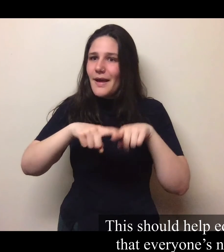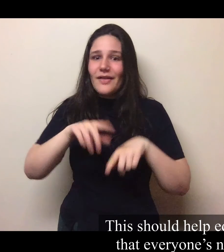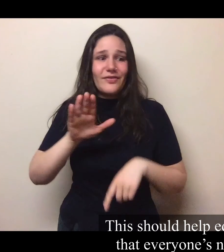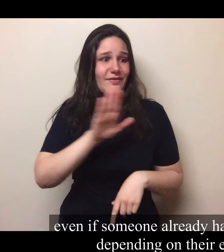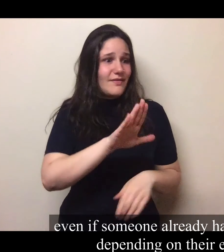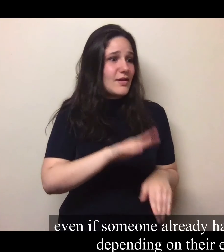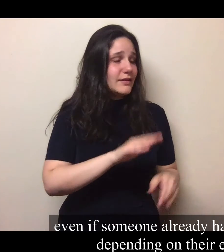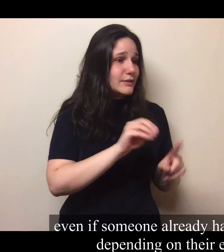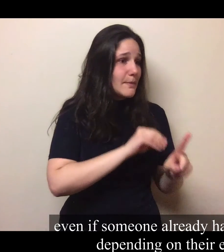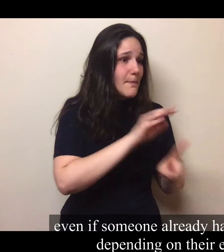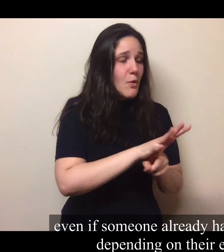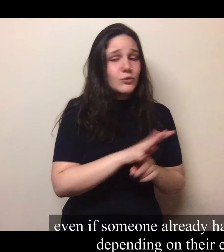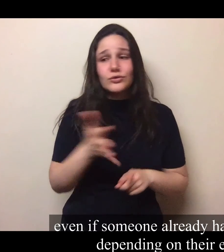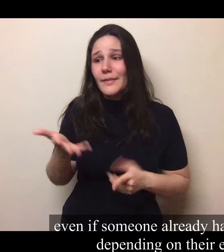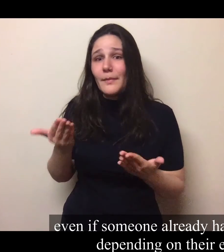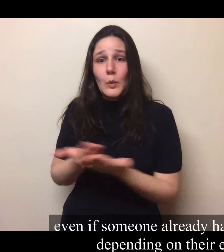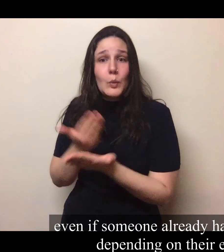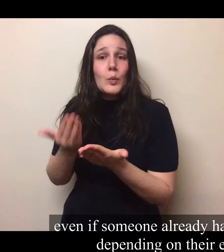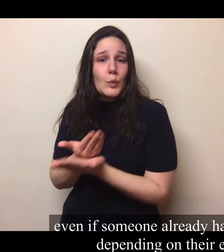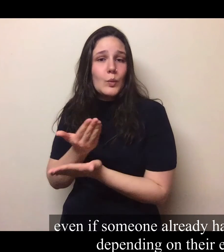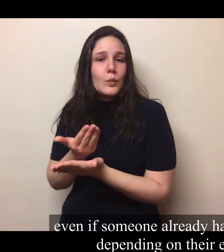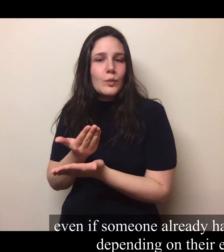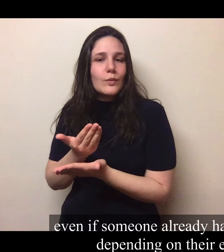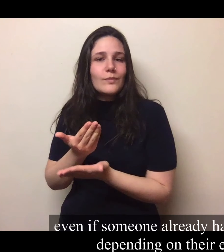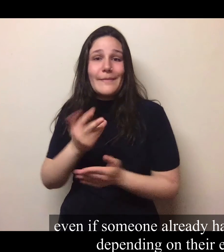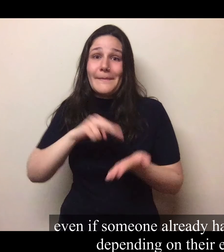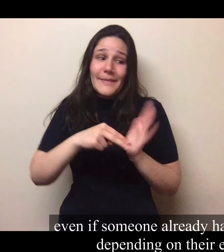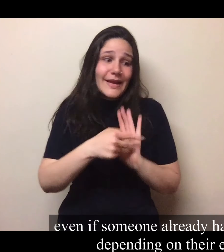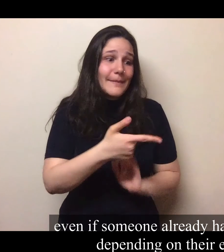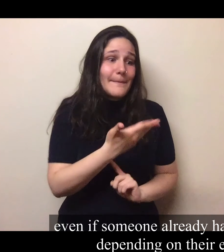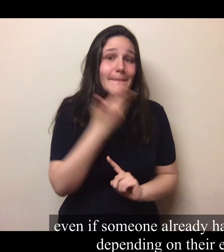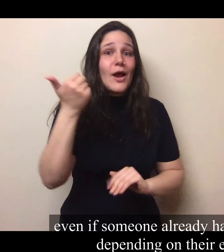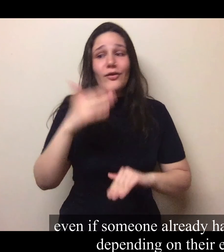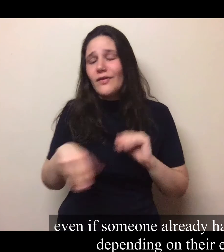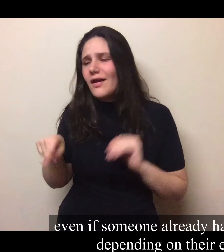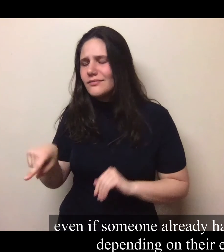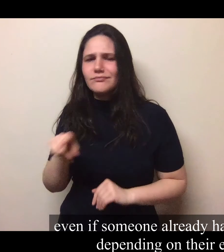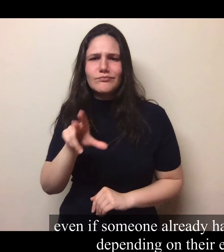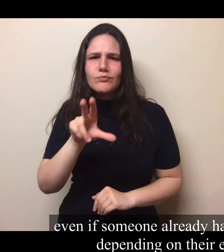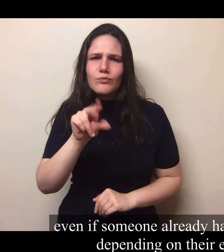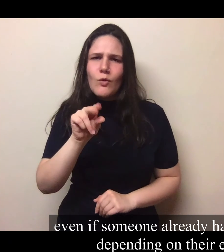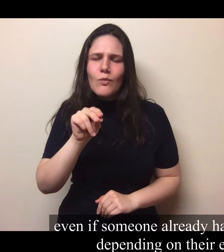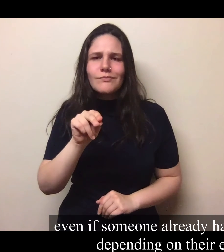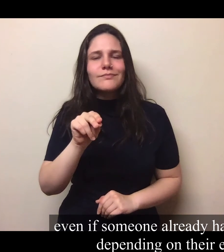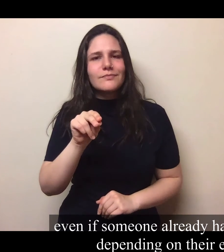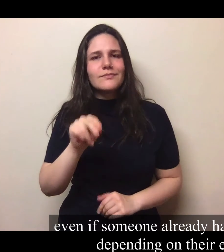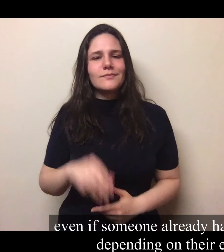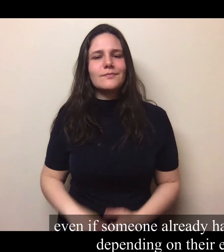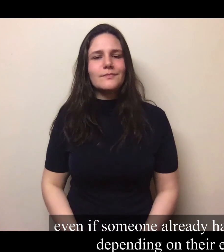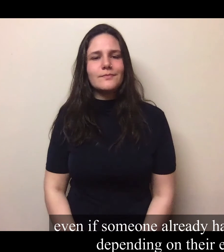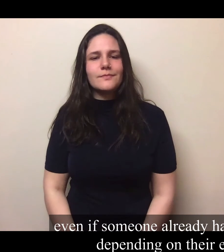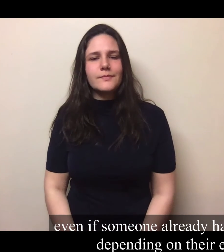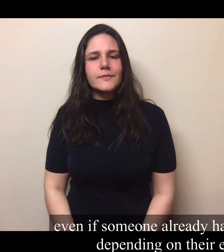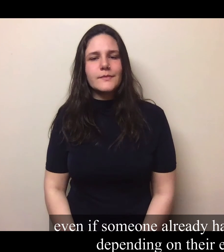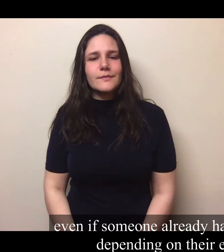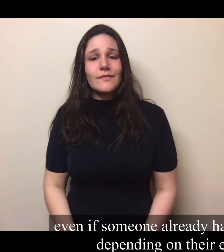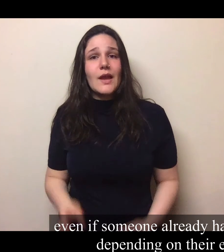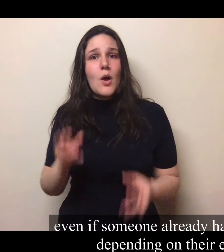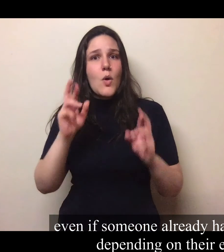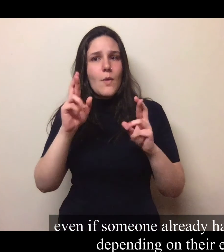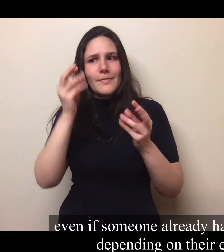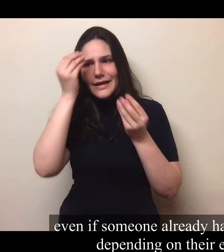needs are different, even if someone already has a solid foundation of skill, depending on their exposure to language.